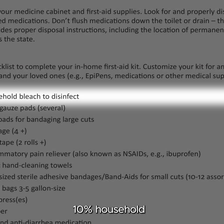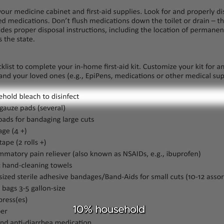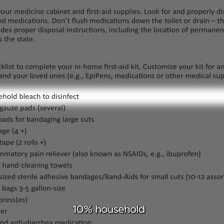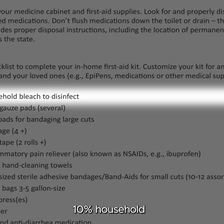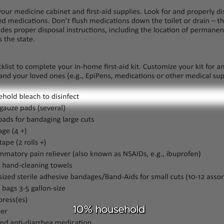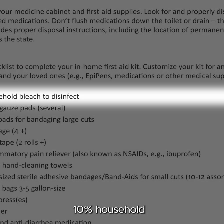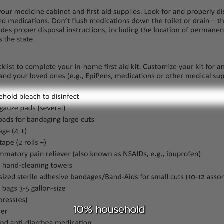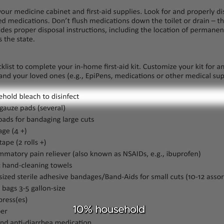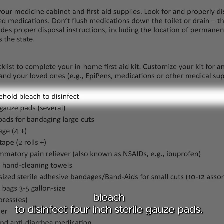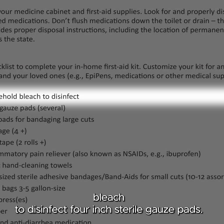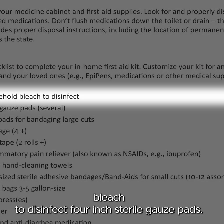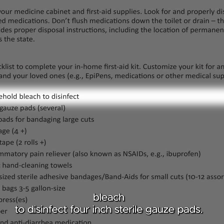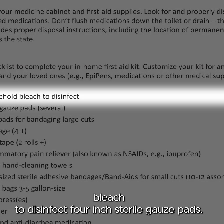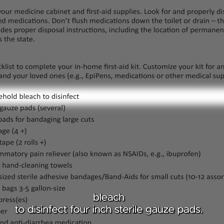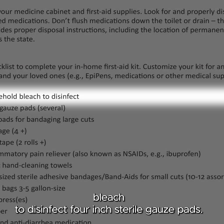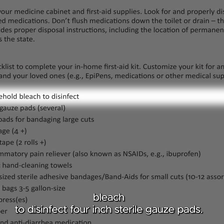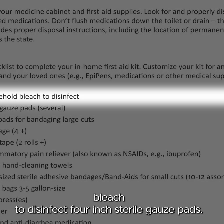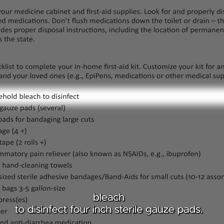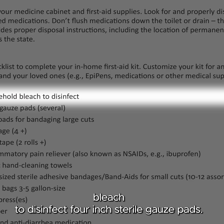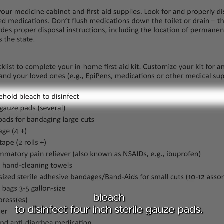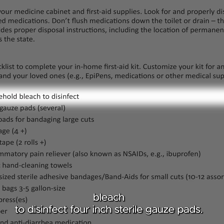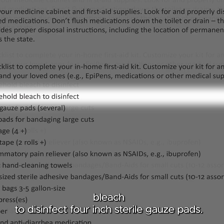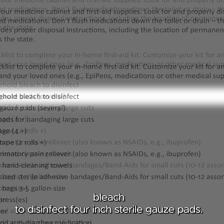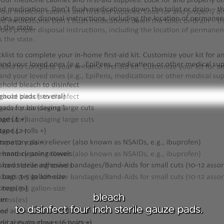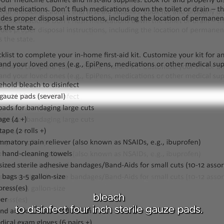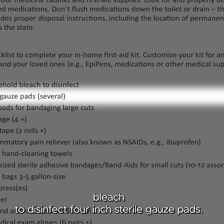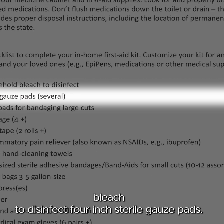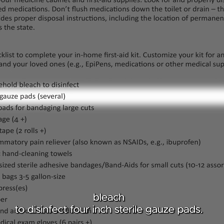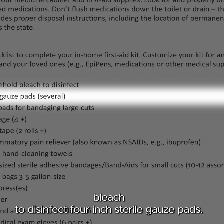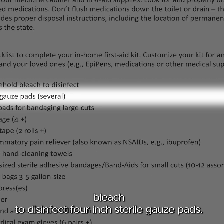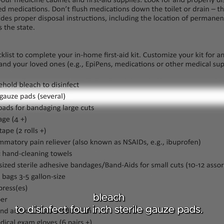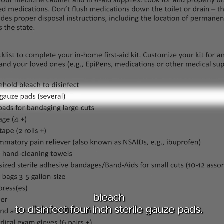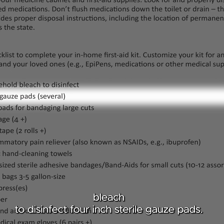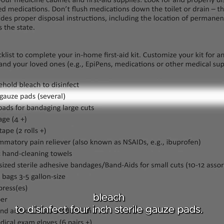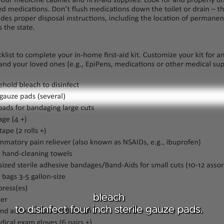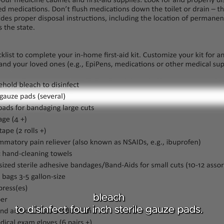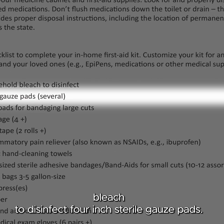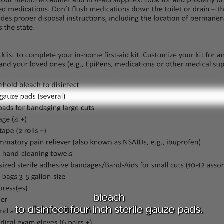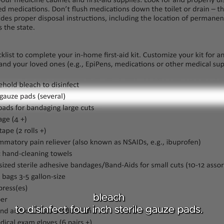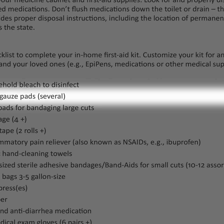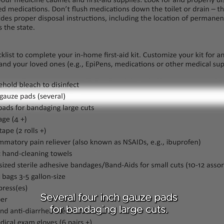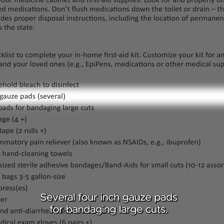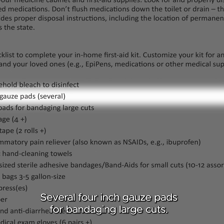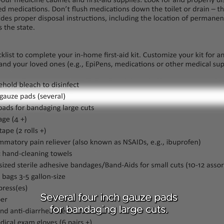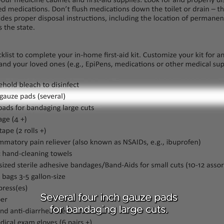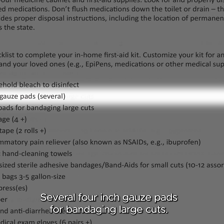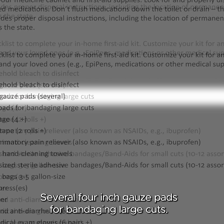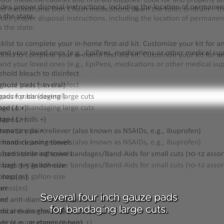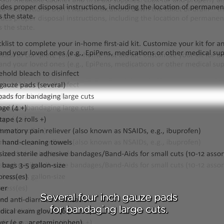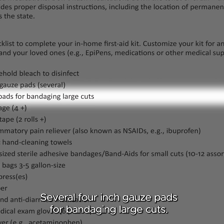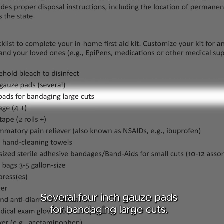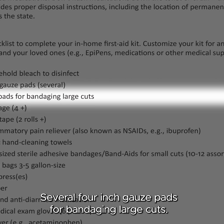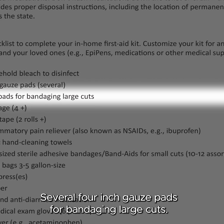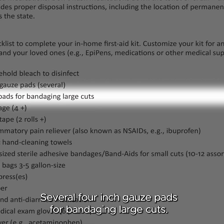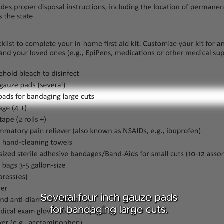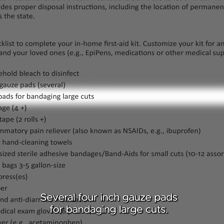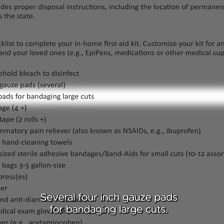10% household bleach to disinfect. 4-inch sterile gauze pads, several. 4-inch gauze pads